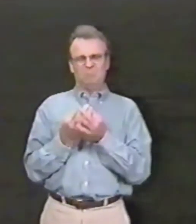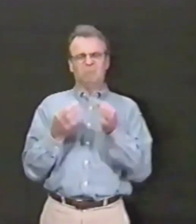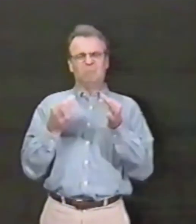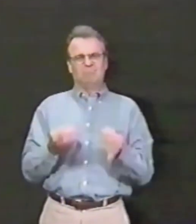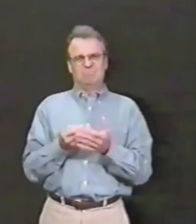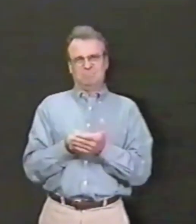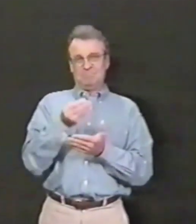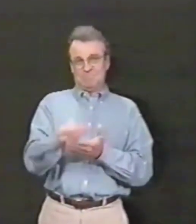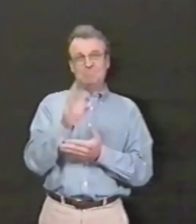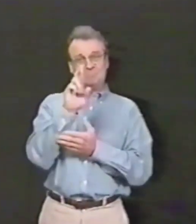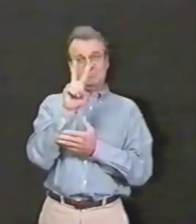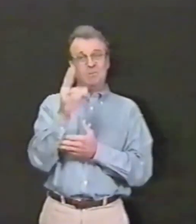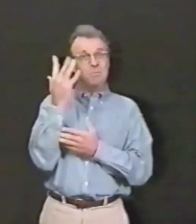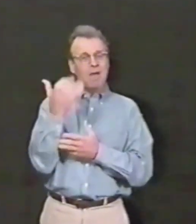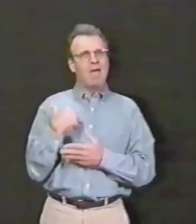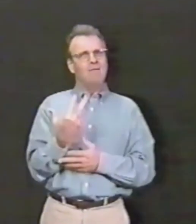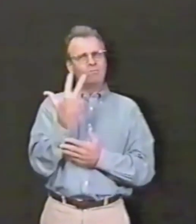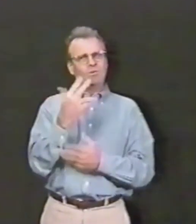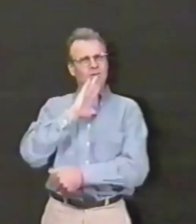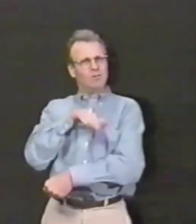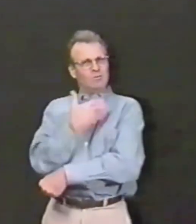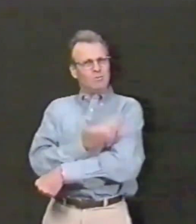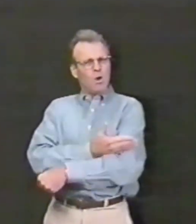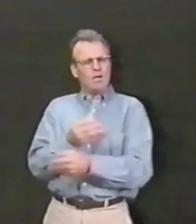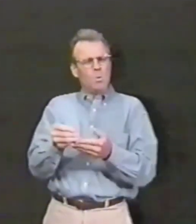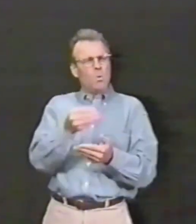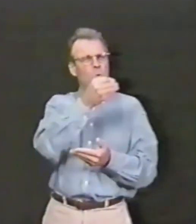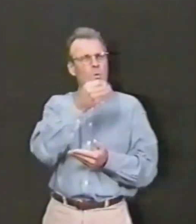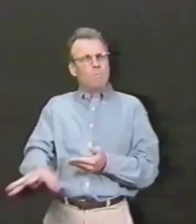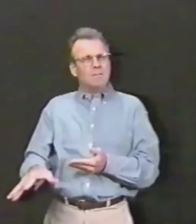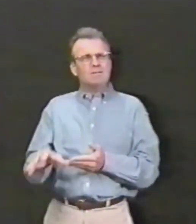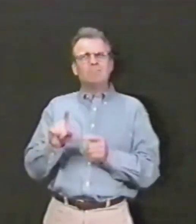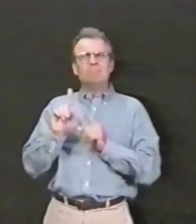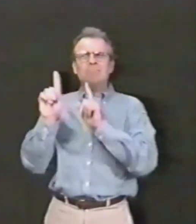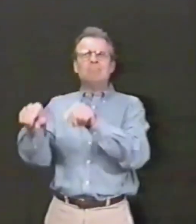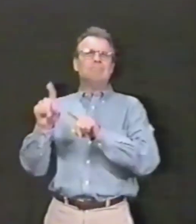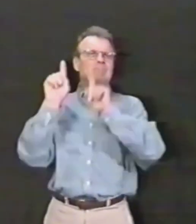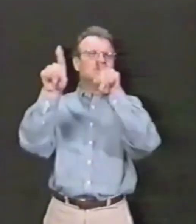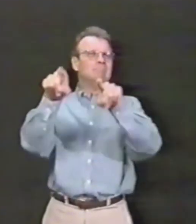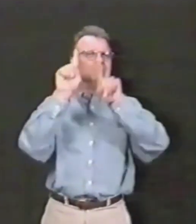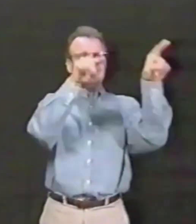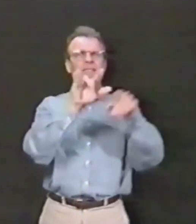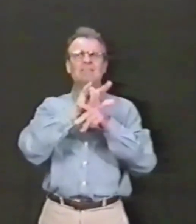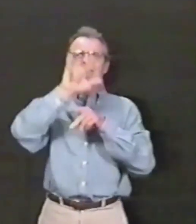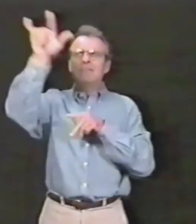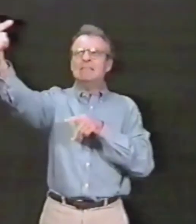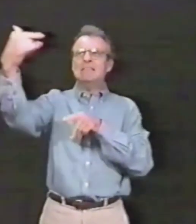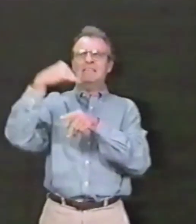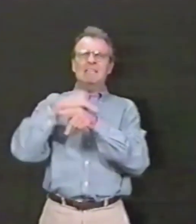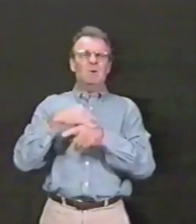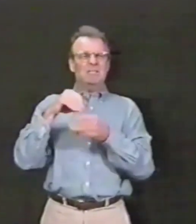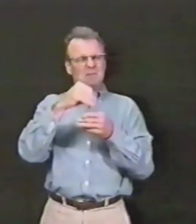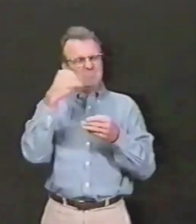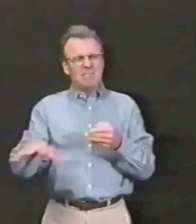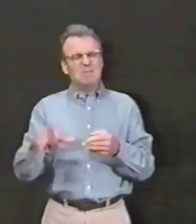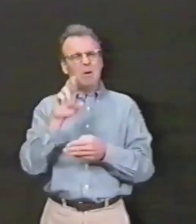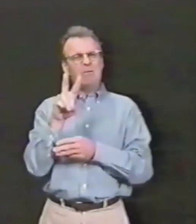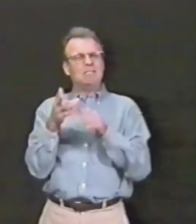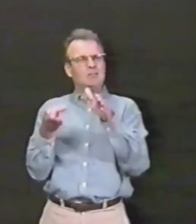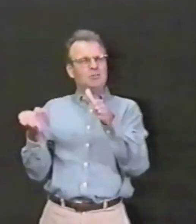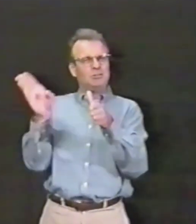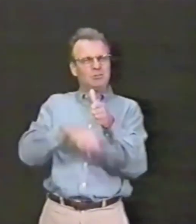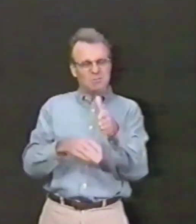15 years ago, my family and I decided to buy an RV because I have 3 daughters and it was too expensive to